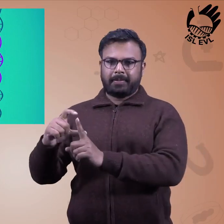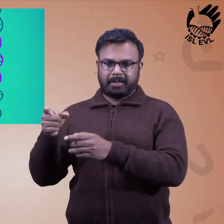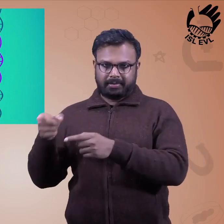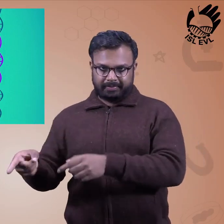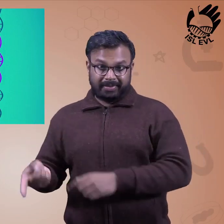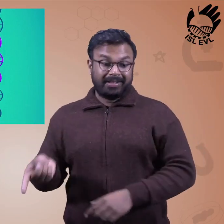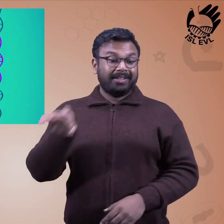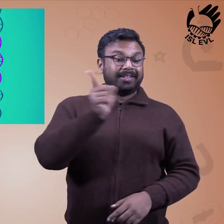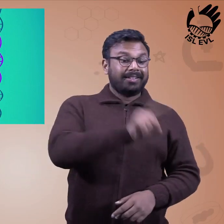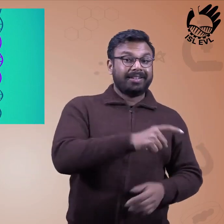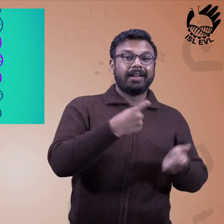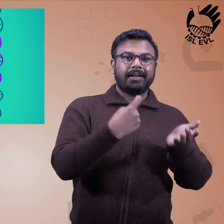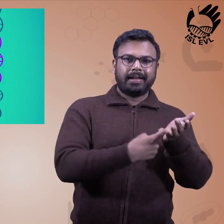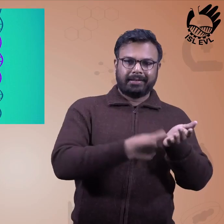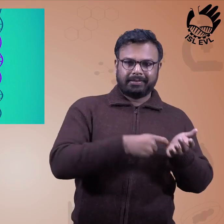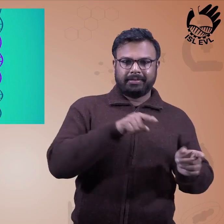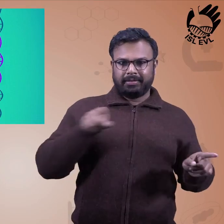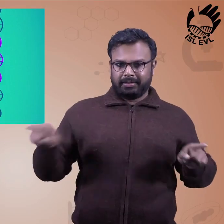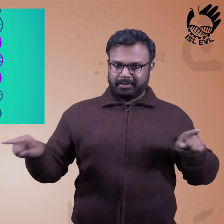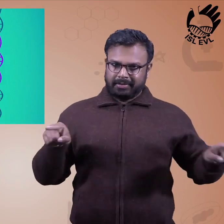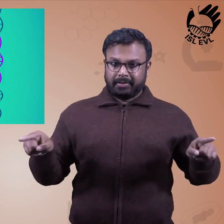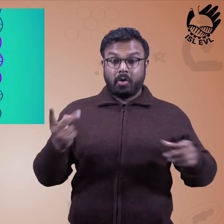dominant and recessive.